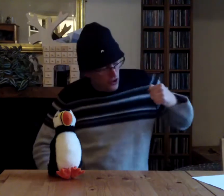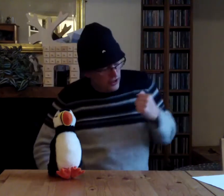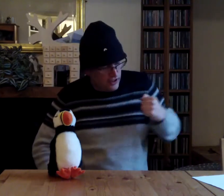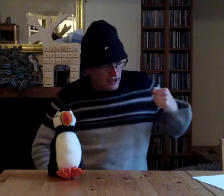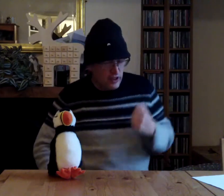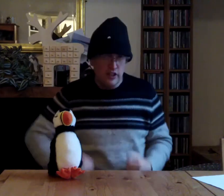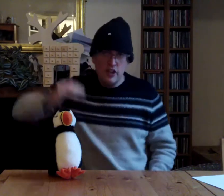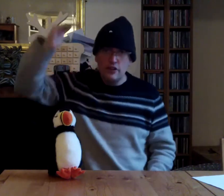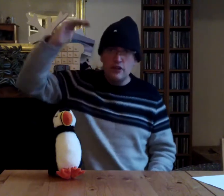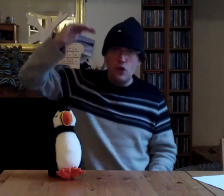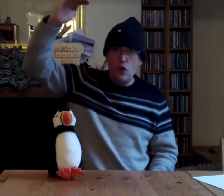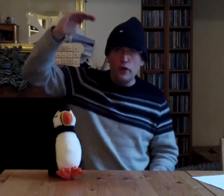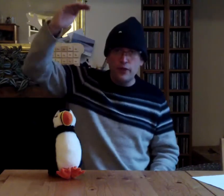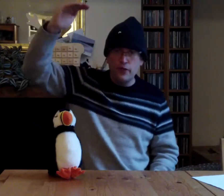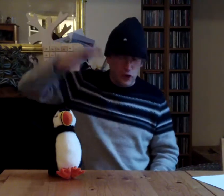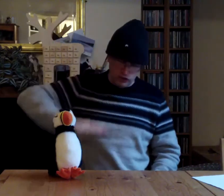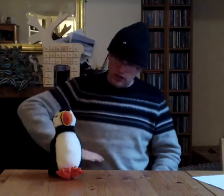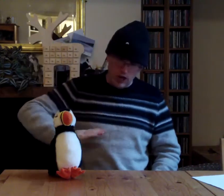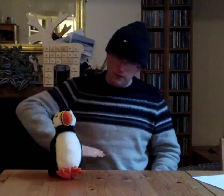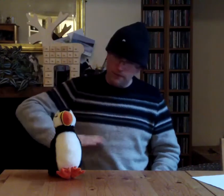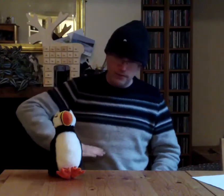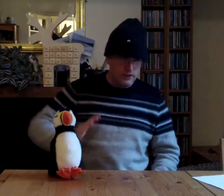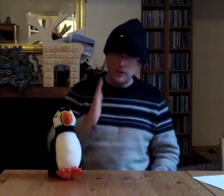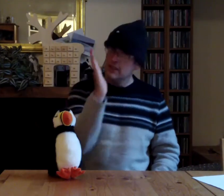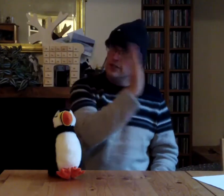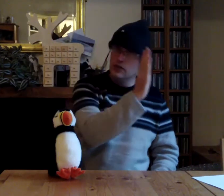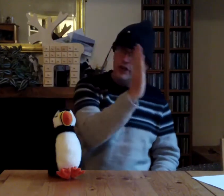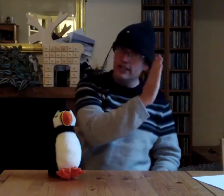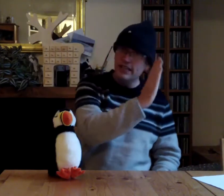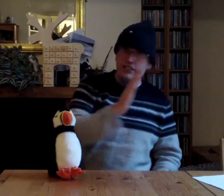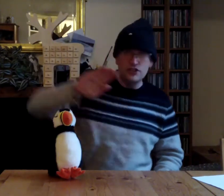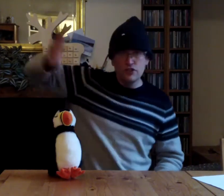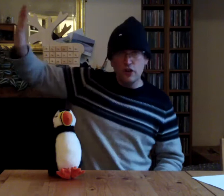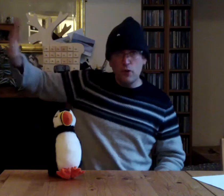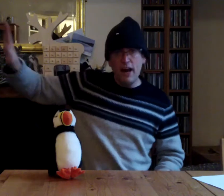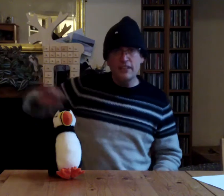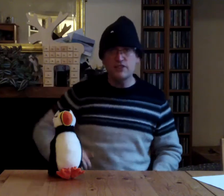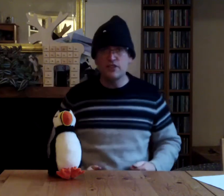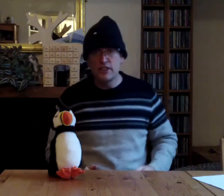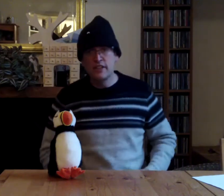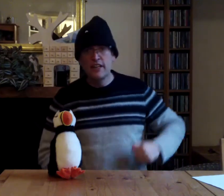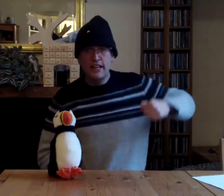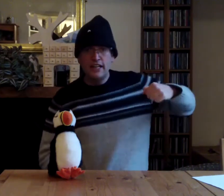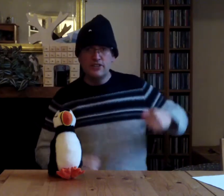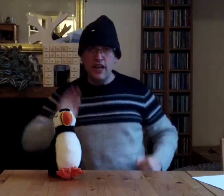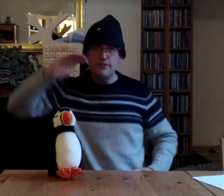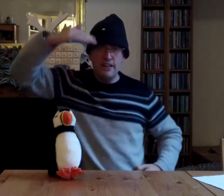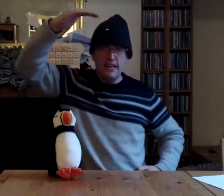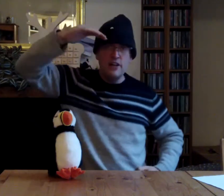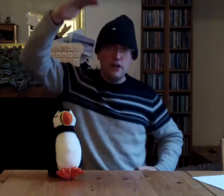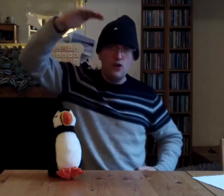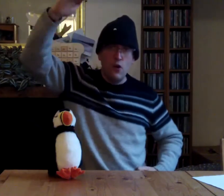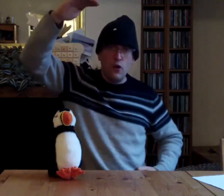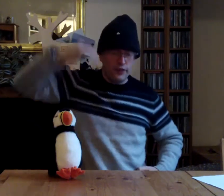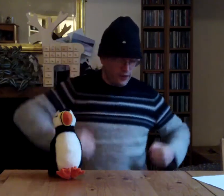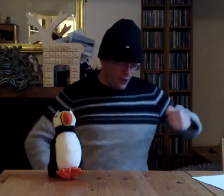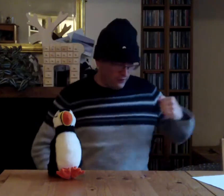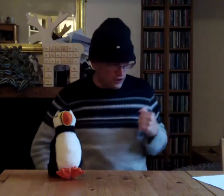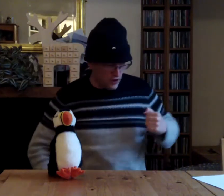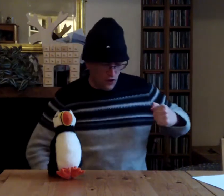Scotland. The north, not the south, not the east, not the west. It's definitely the north of